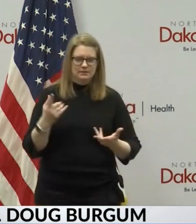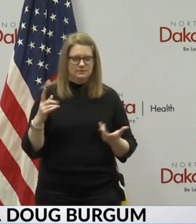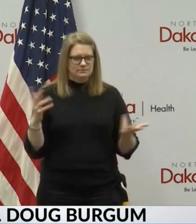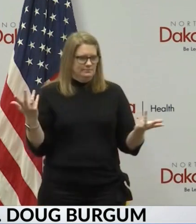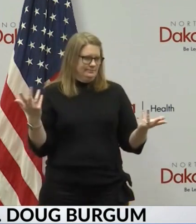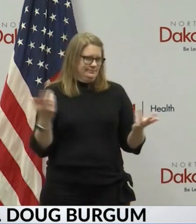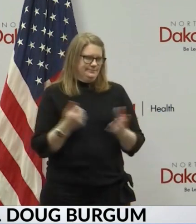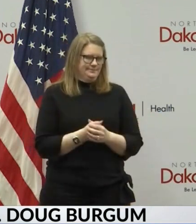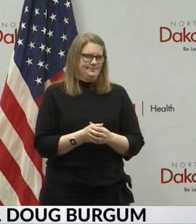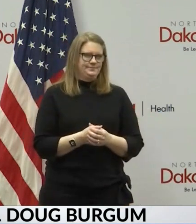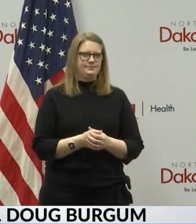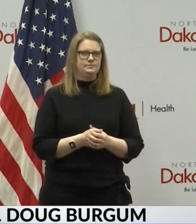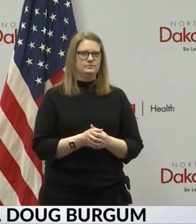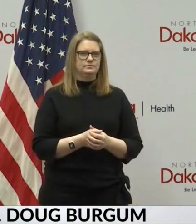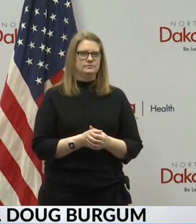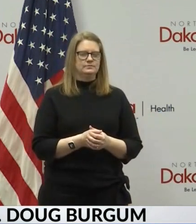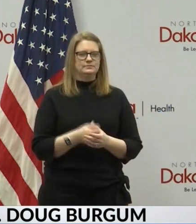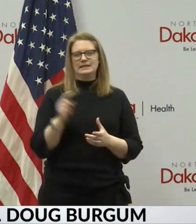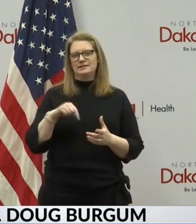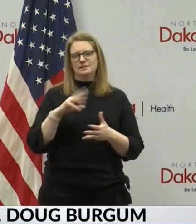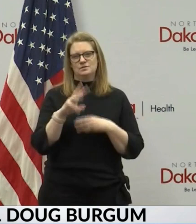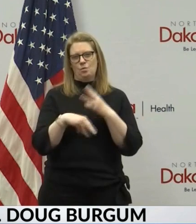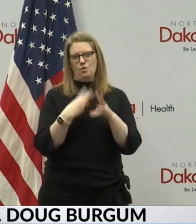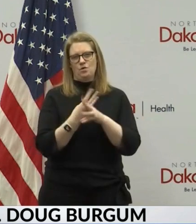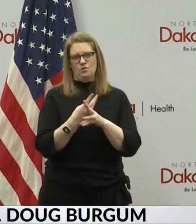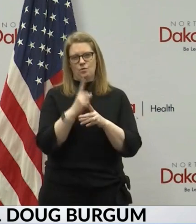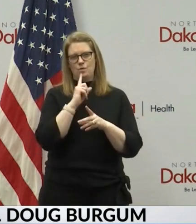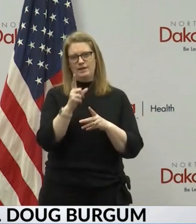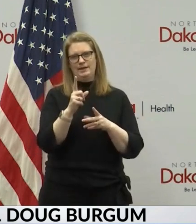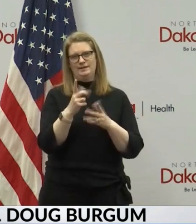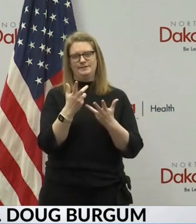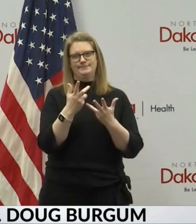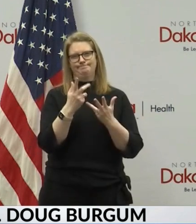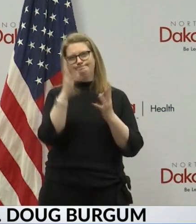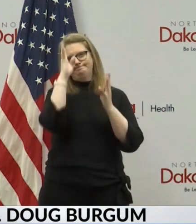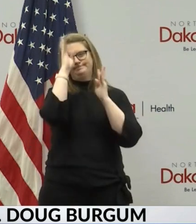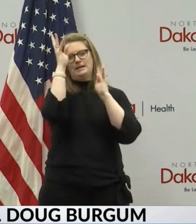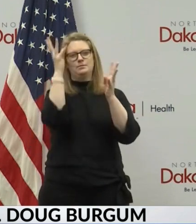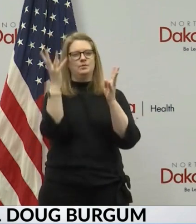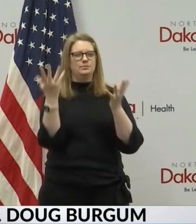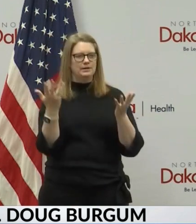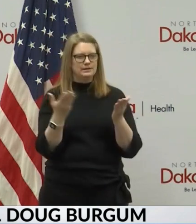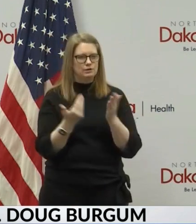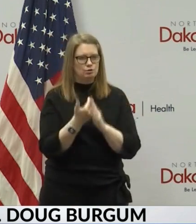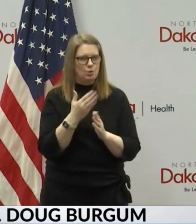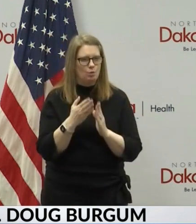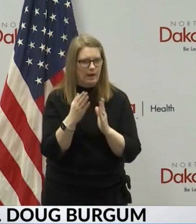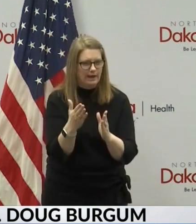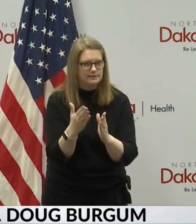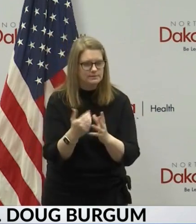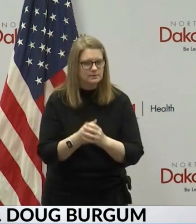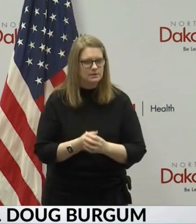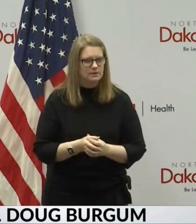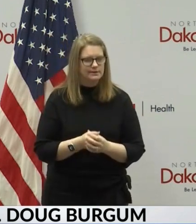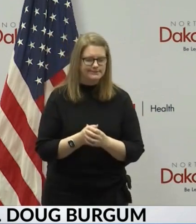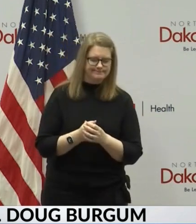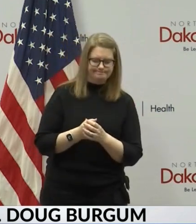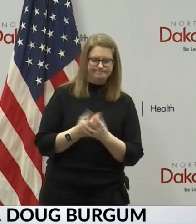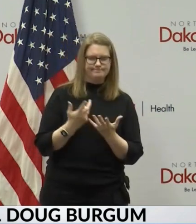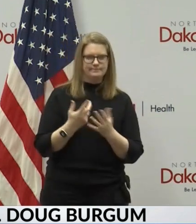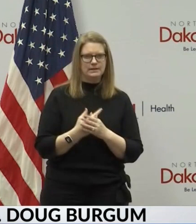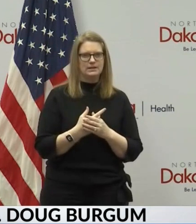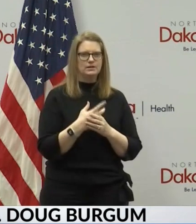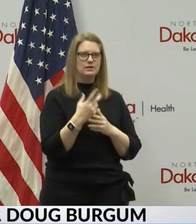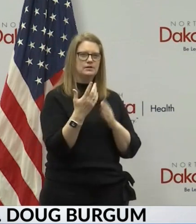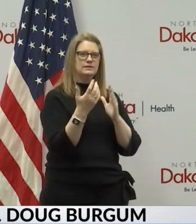that's in a world where we have to come up with new operating procedures. The big events, state